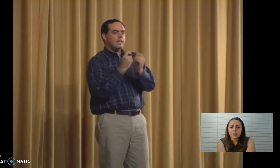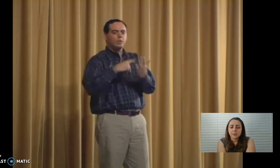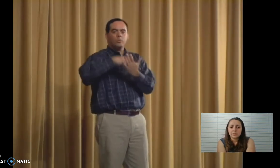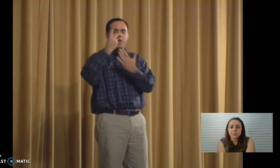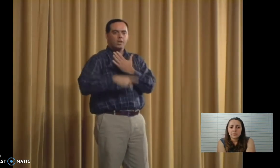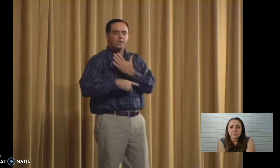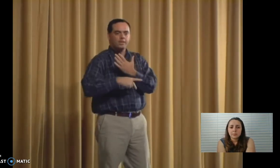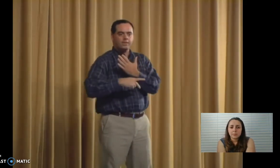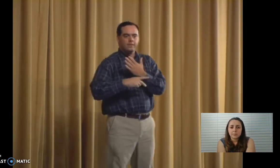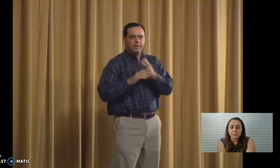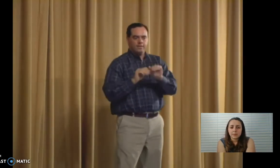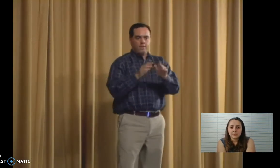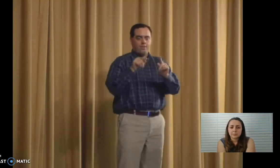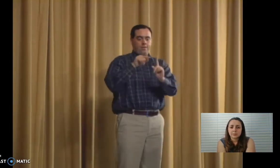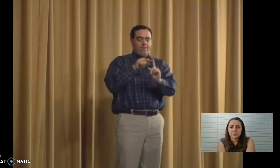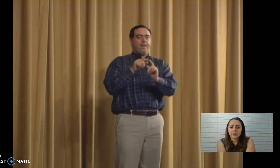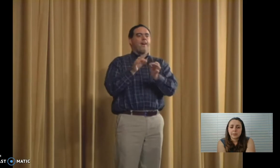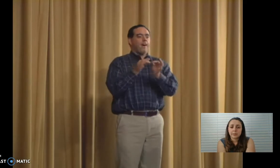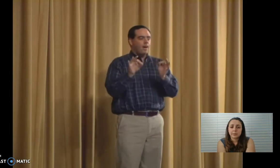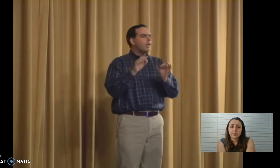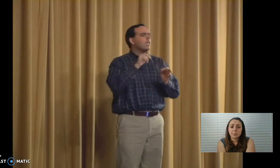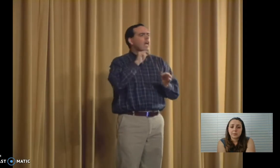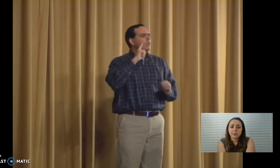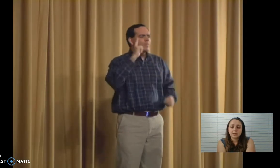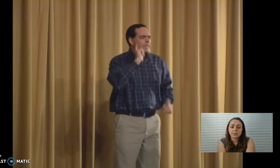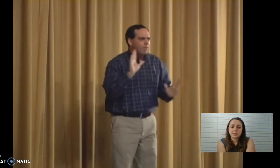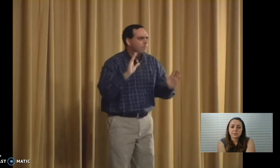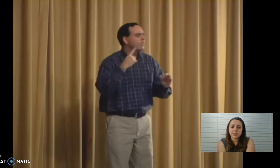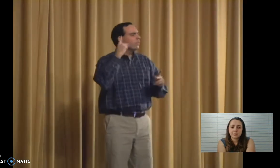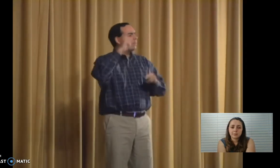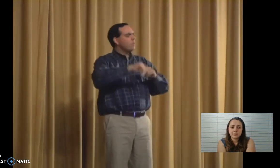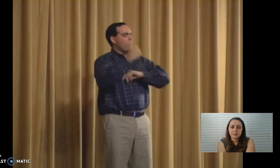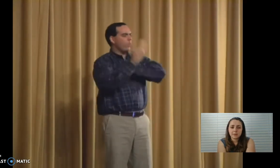And it was, closed captions were going through open